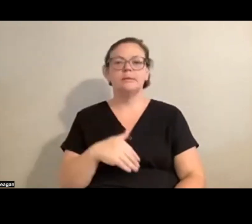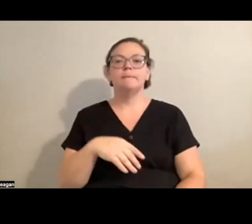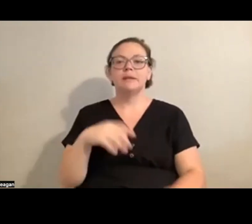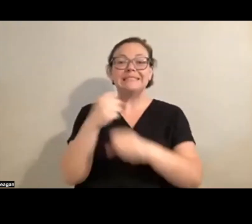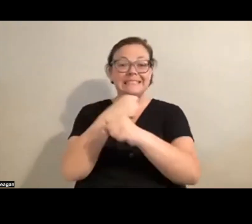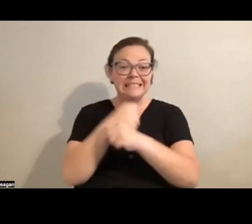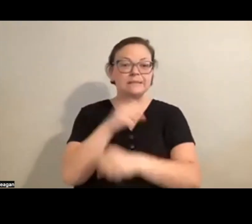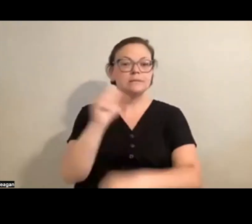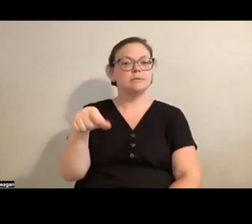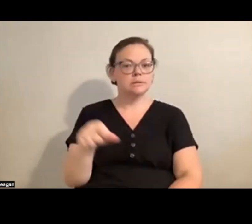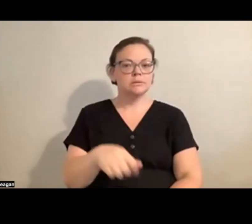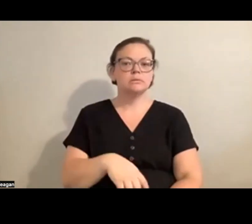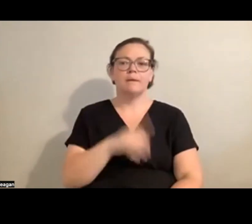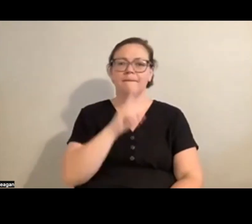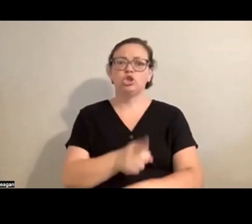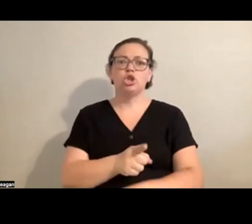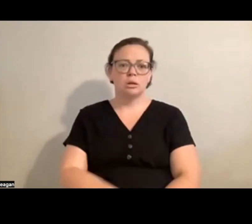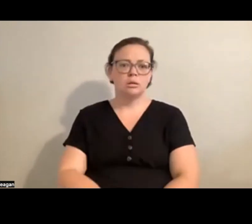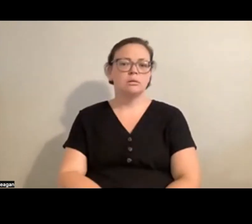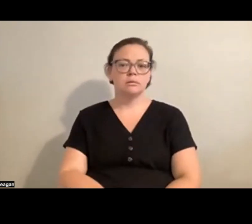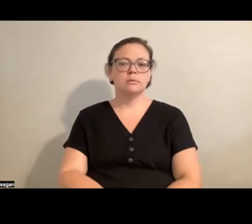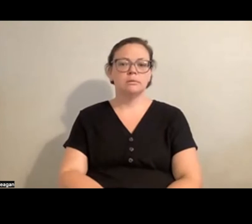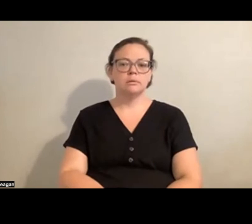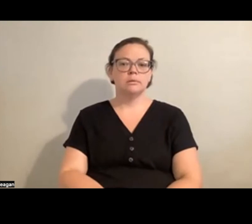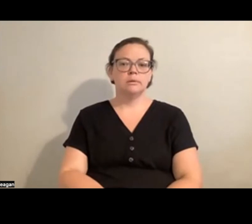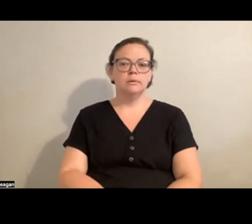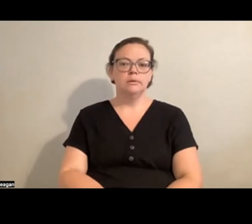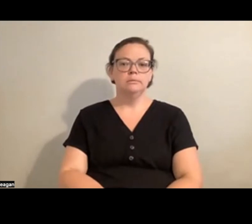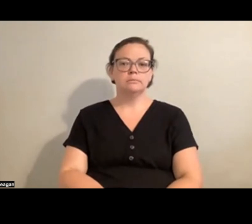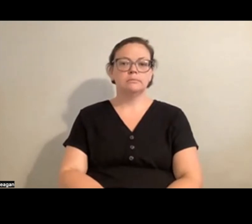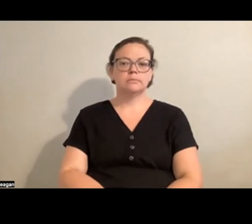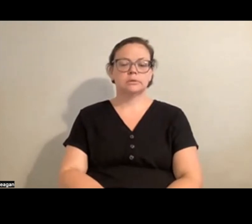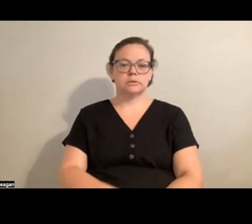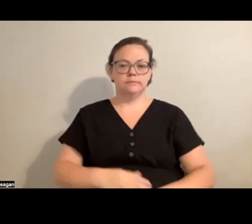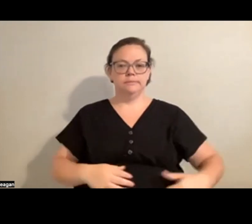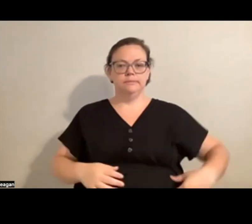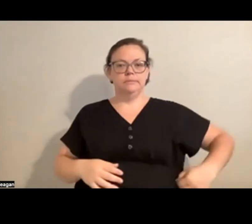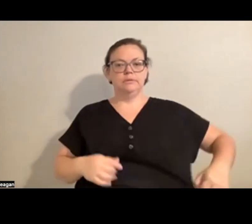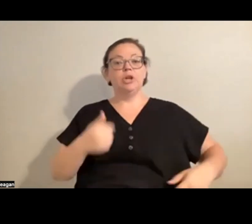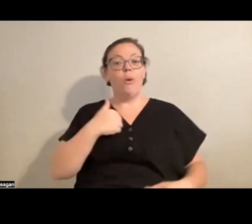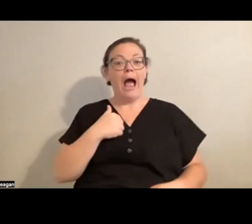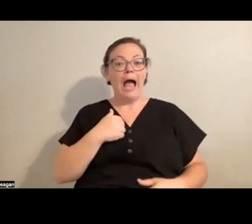Statistics, yes, for sure. So I looked some up and